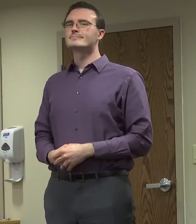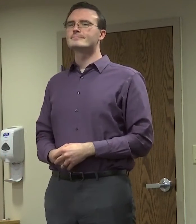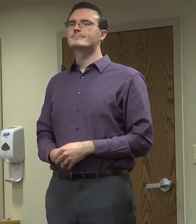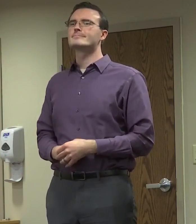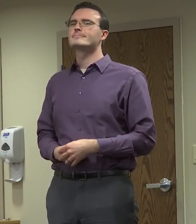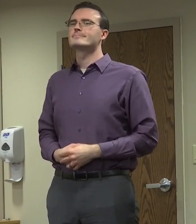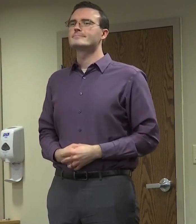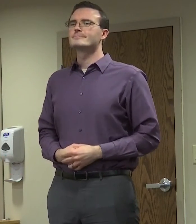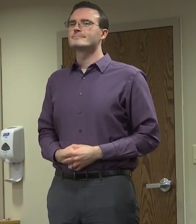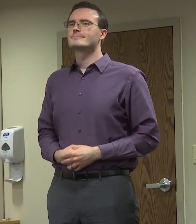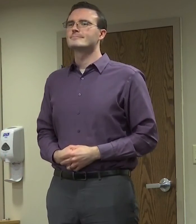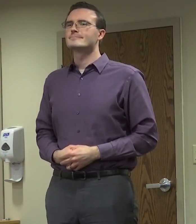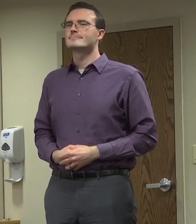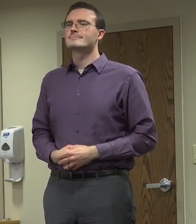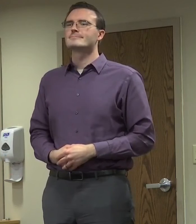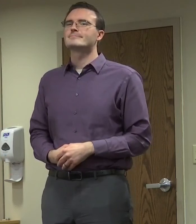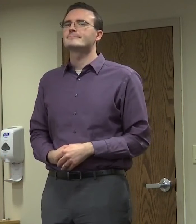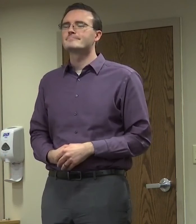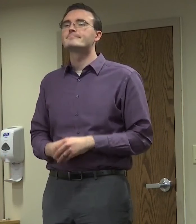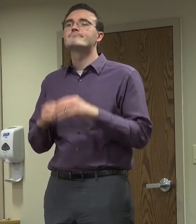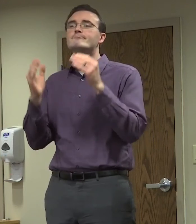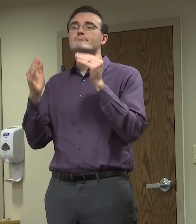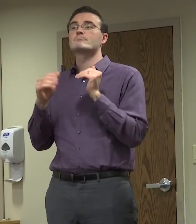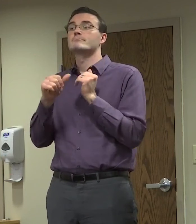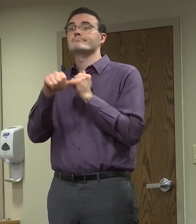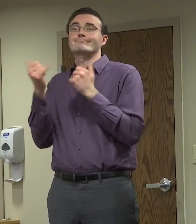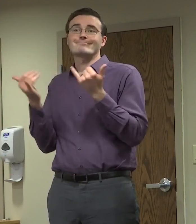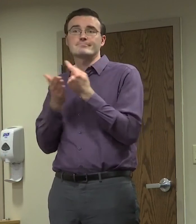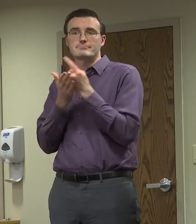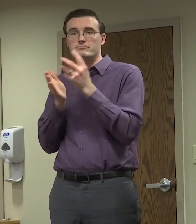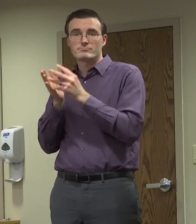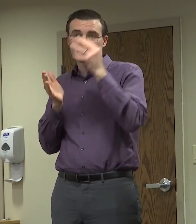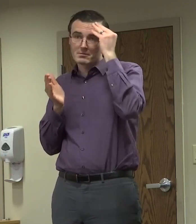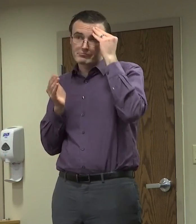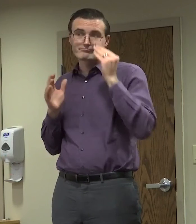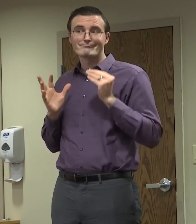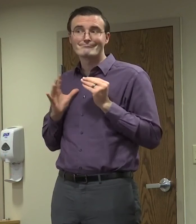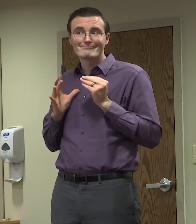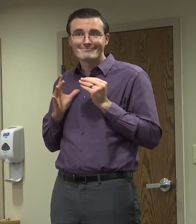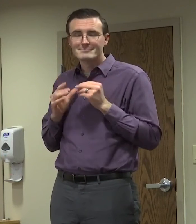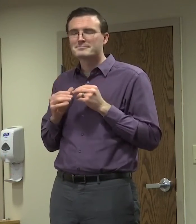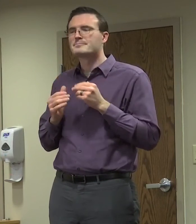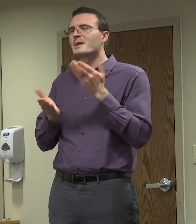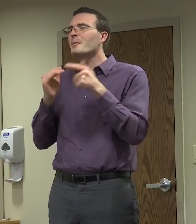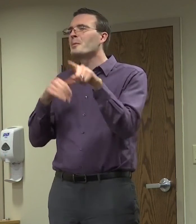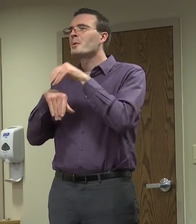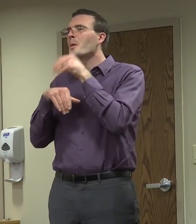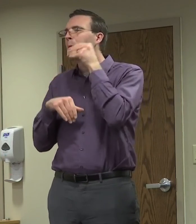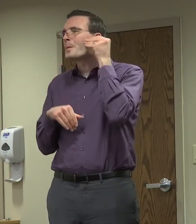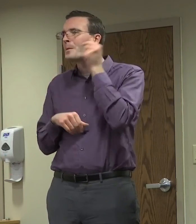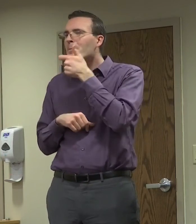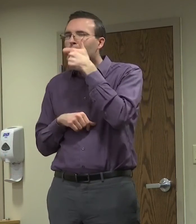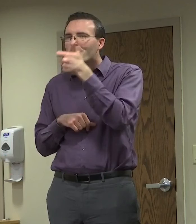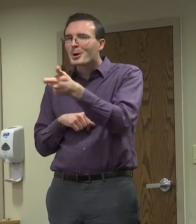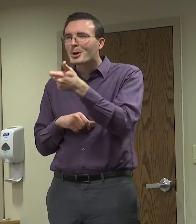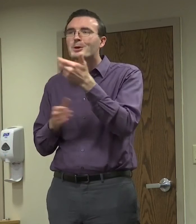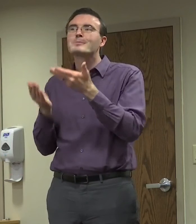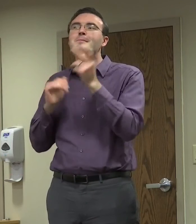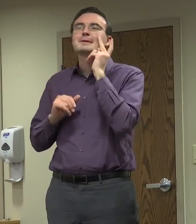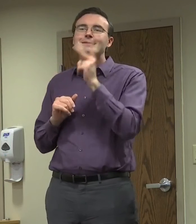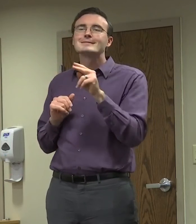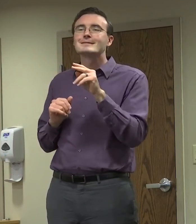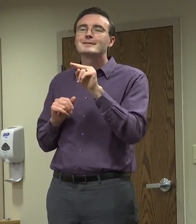So we learned also this week on some more positives, which you're probably, if you're watching from home, you'll probably get to see some of our